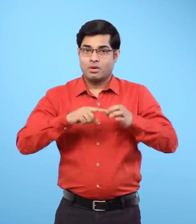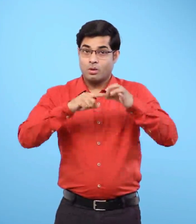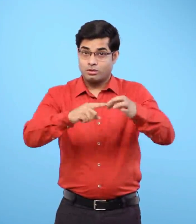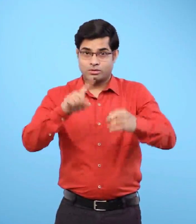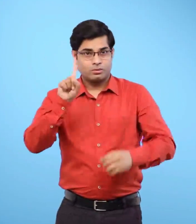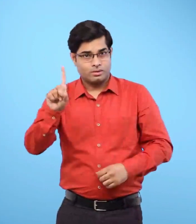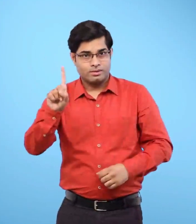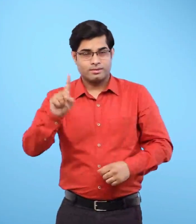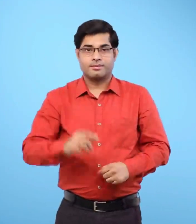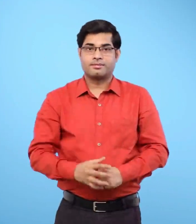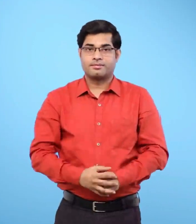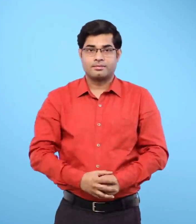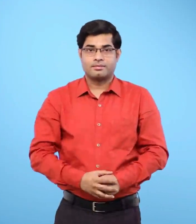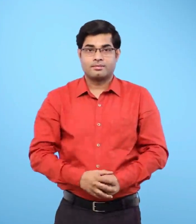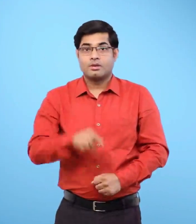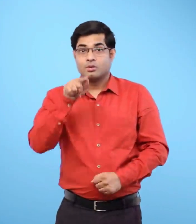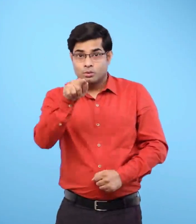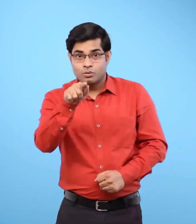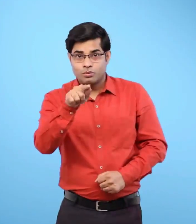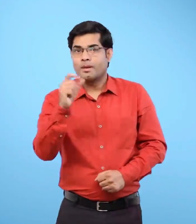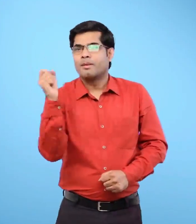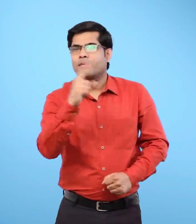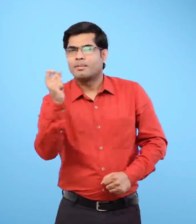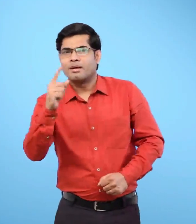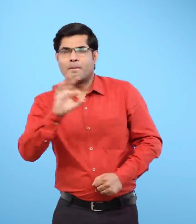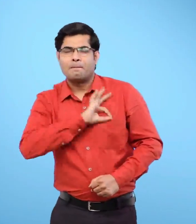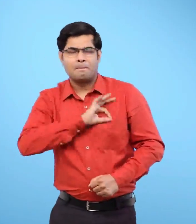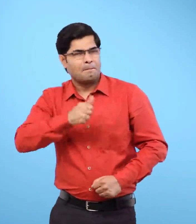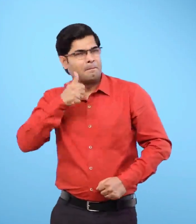Question 1. Which month do you like best?